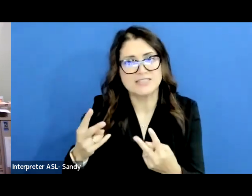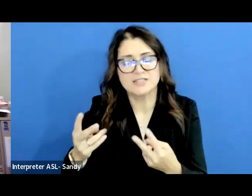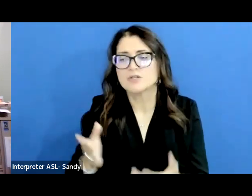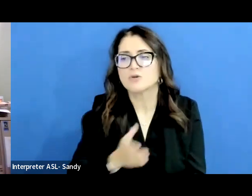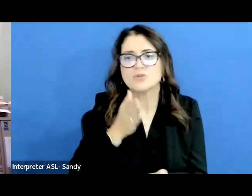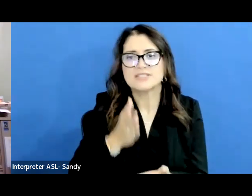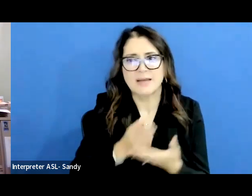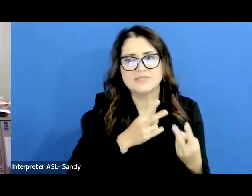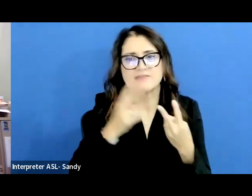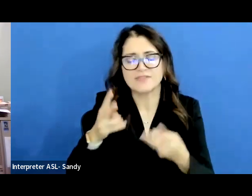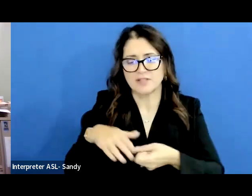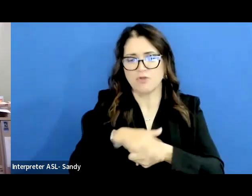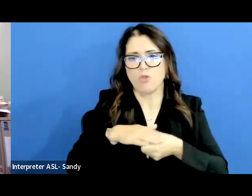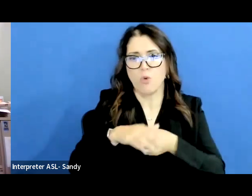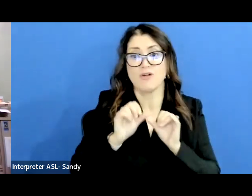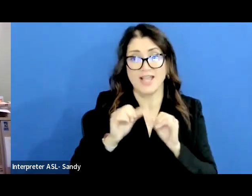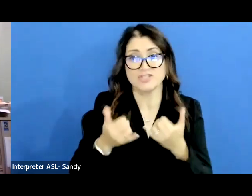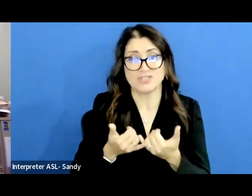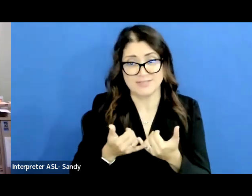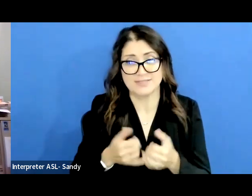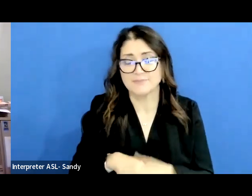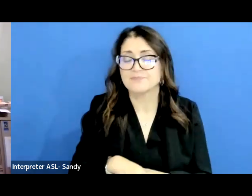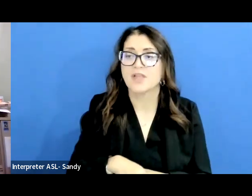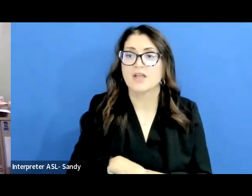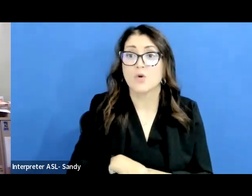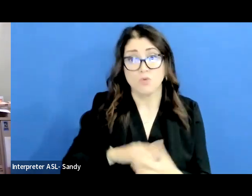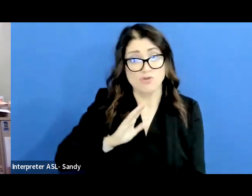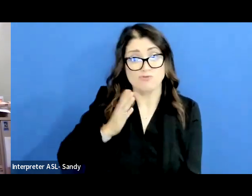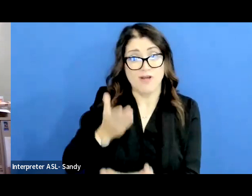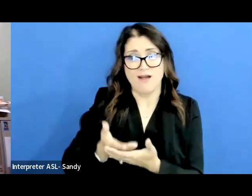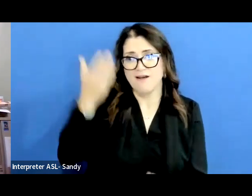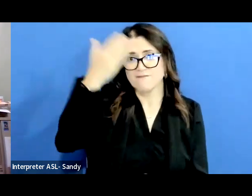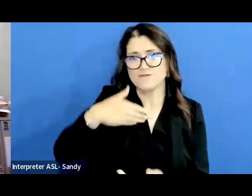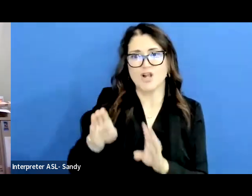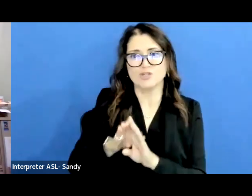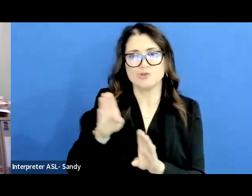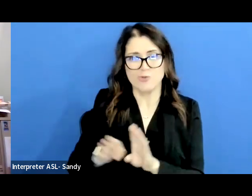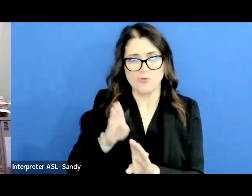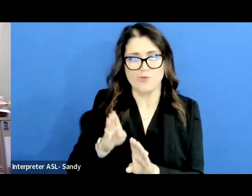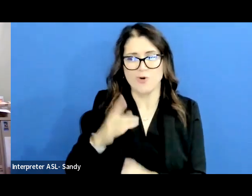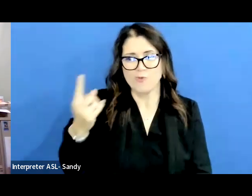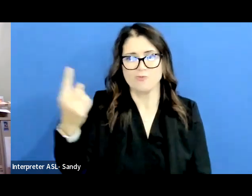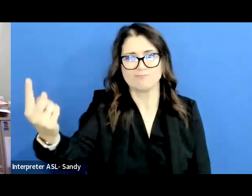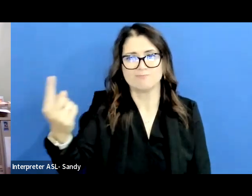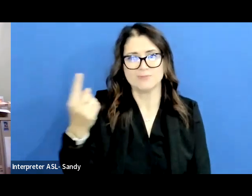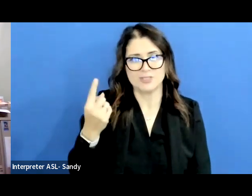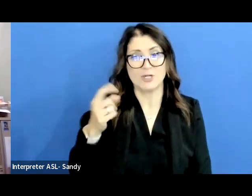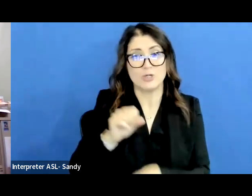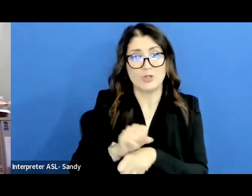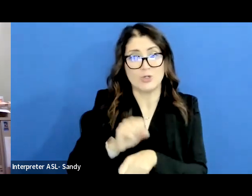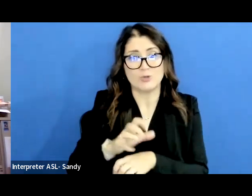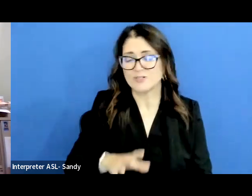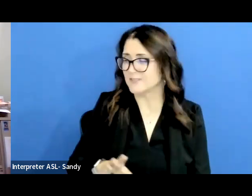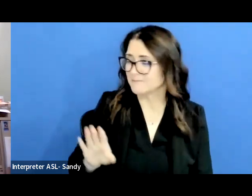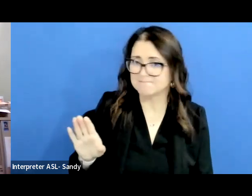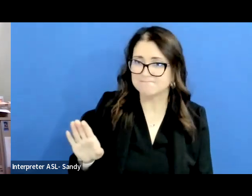one of the local agencies. When we arrived at the front door, one of the workers told us that they